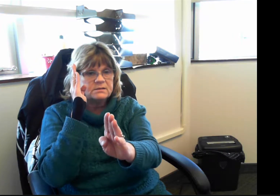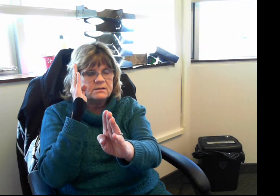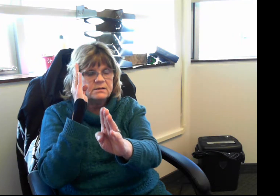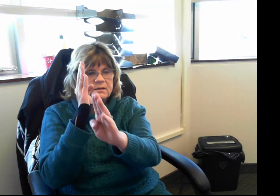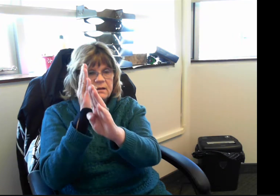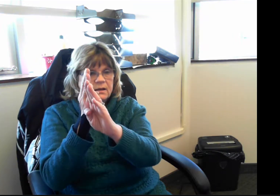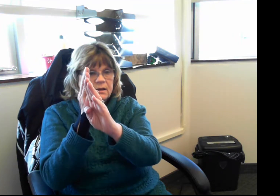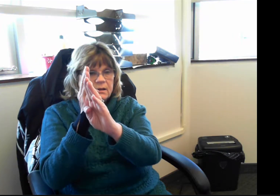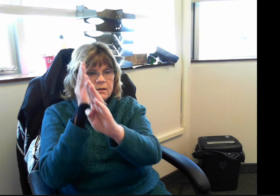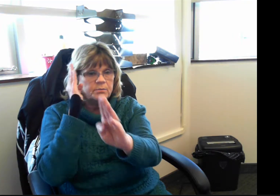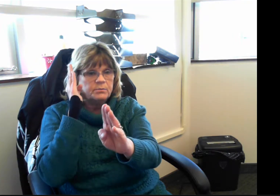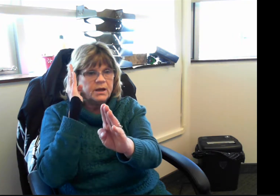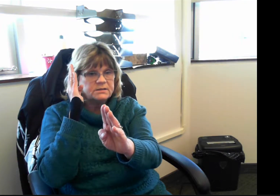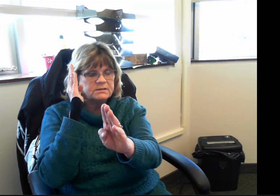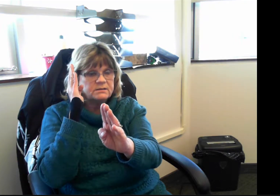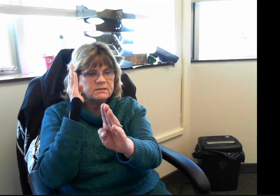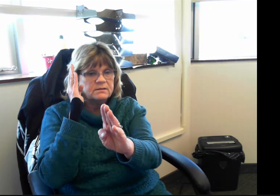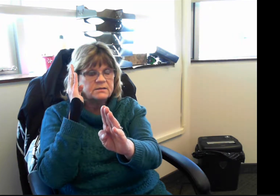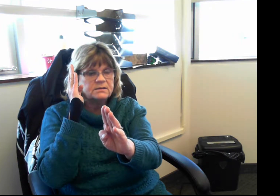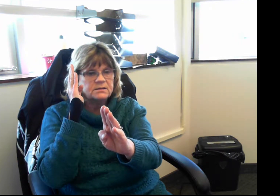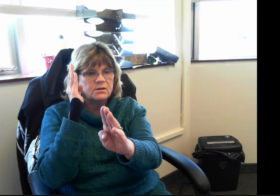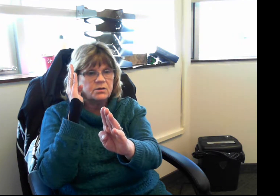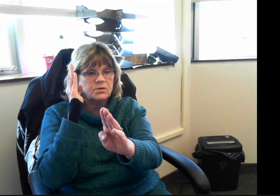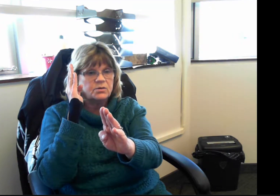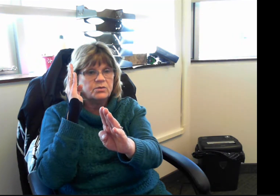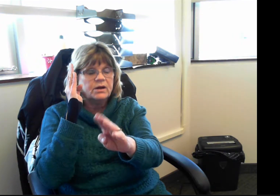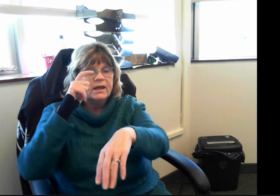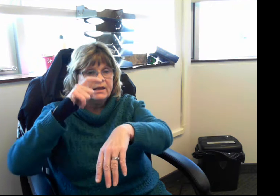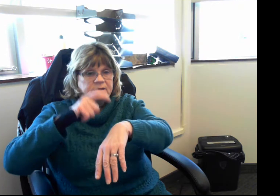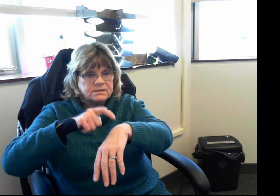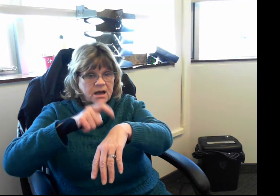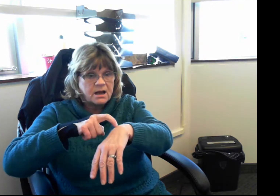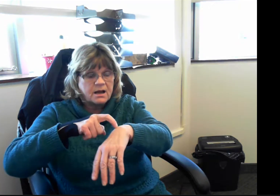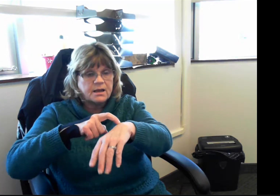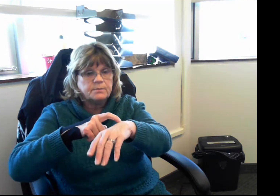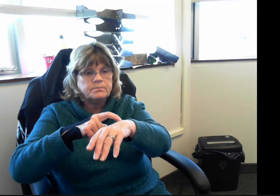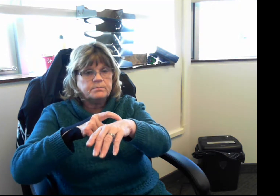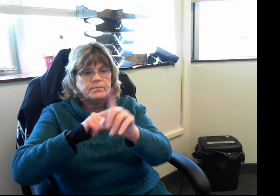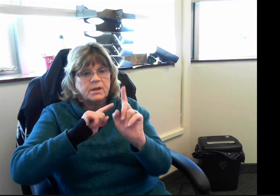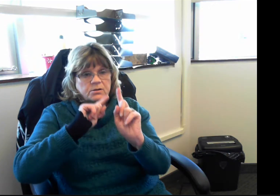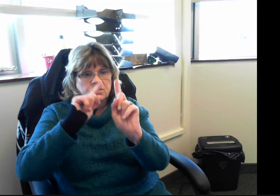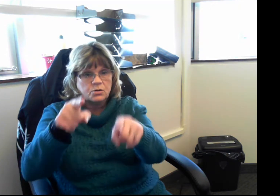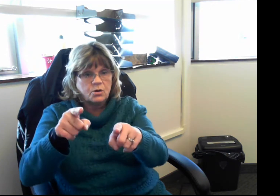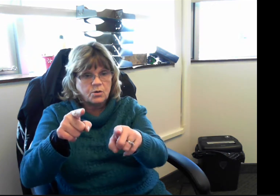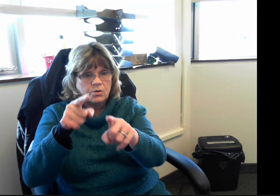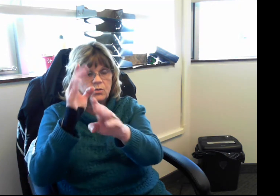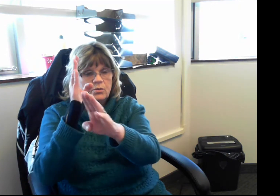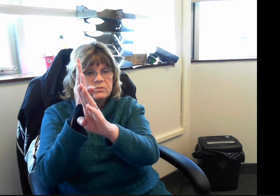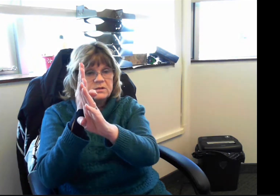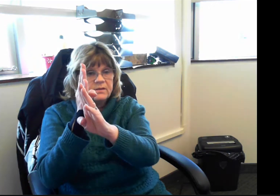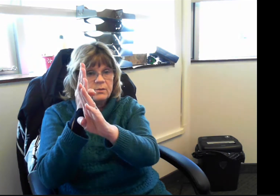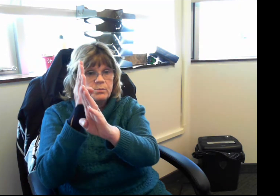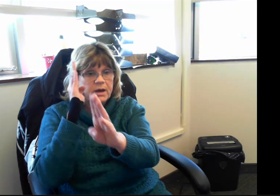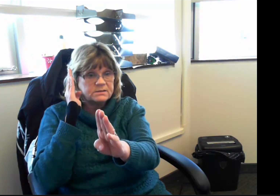Bus. Bus. So it's time to go to the